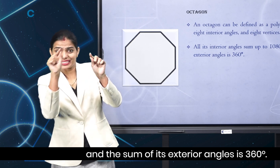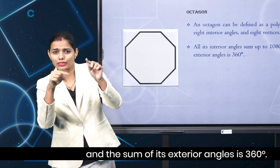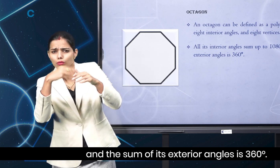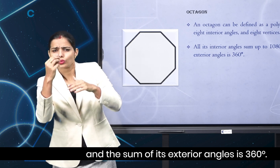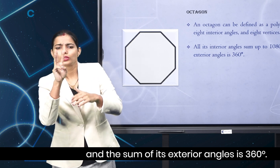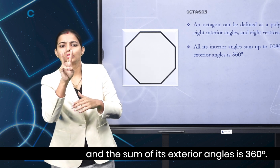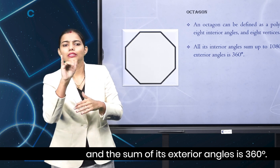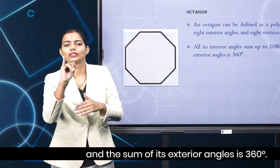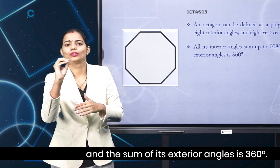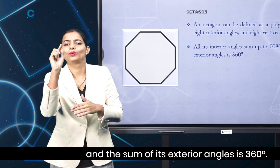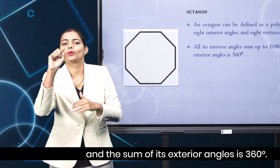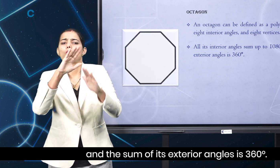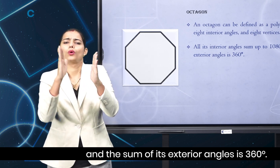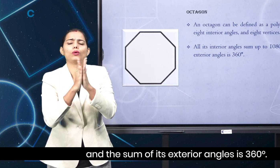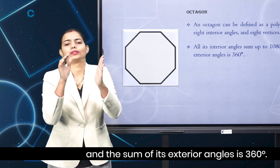is 360 degree.